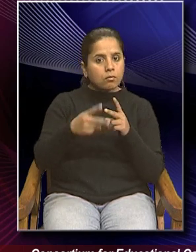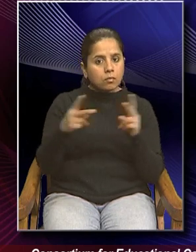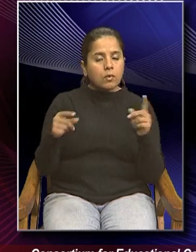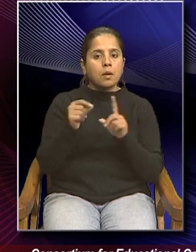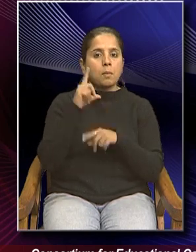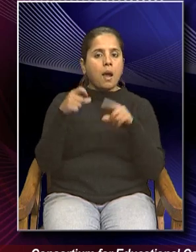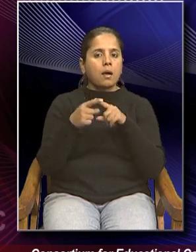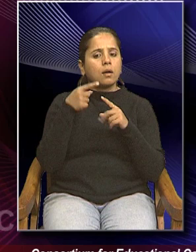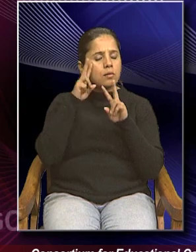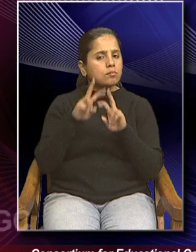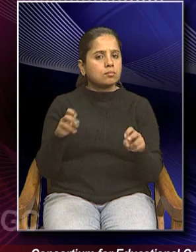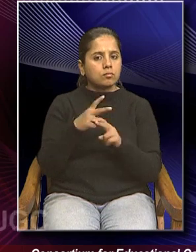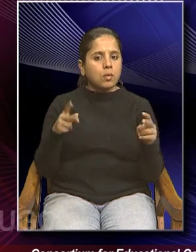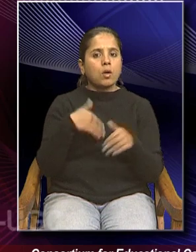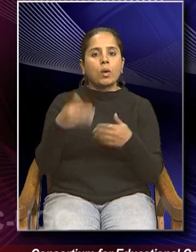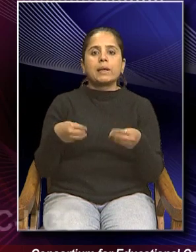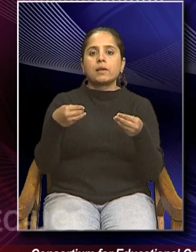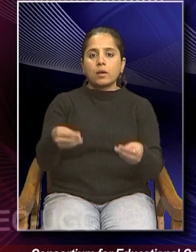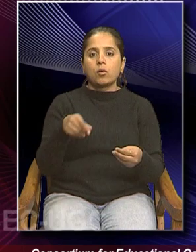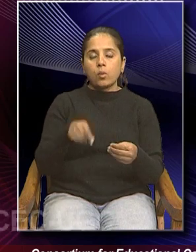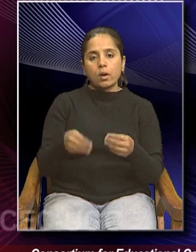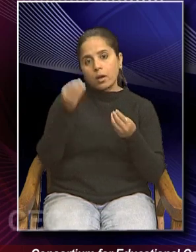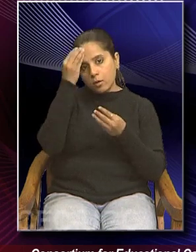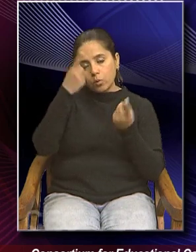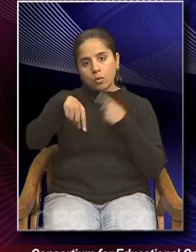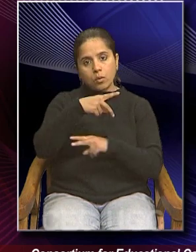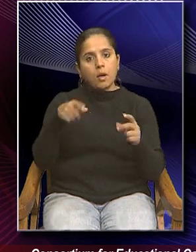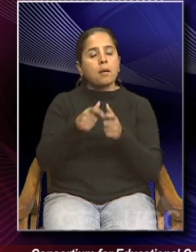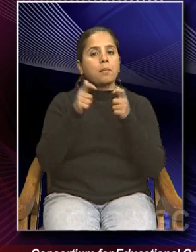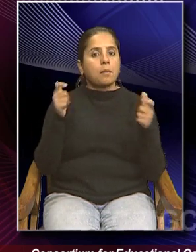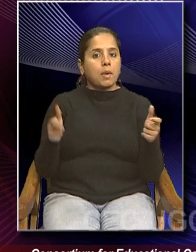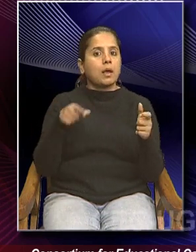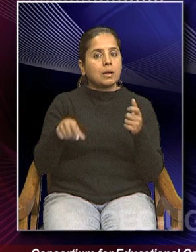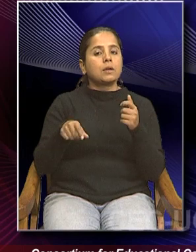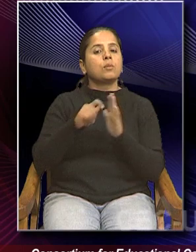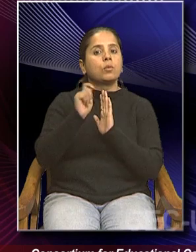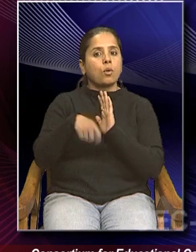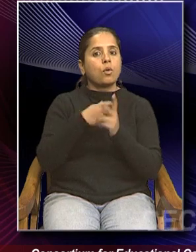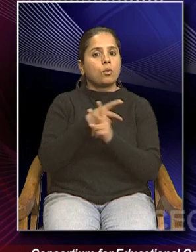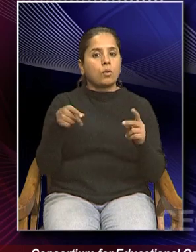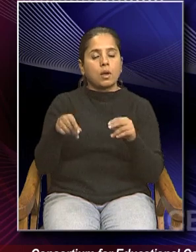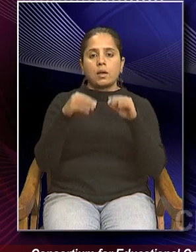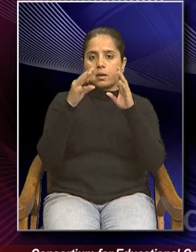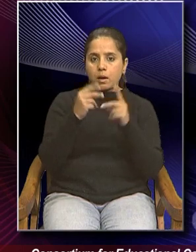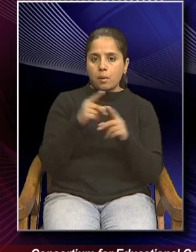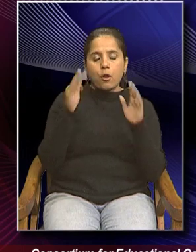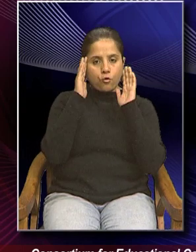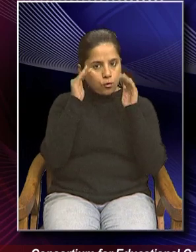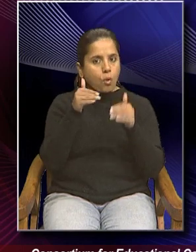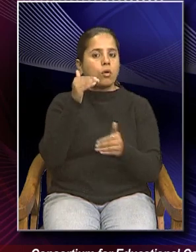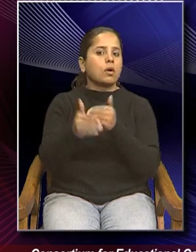pilot study in order to provide insights for a larger scale project with a quantitative